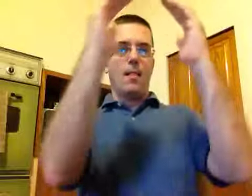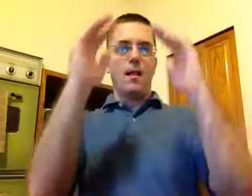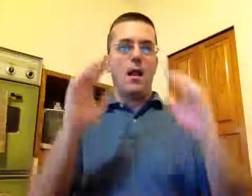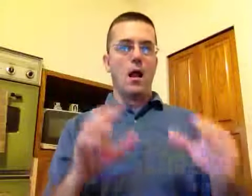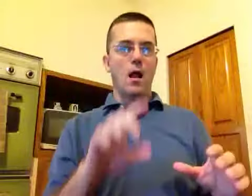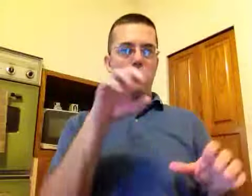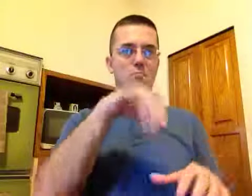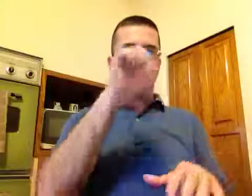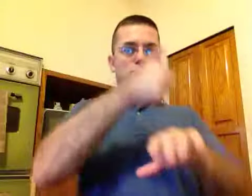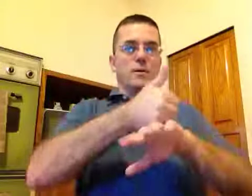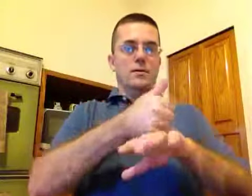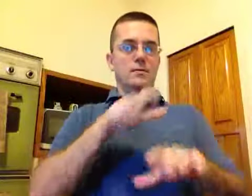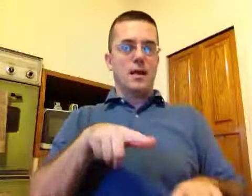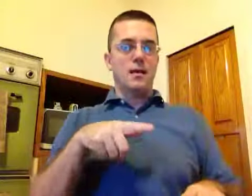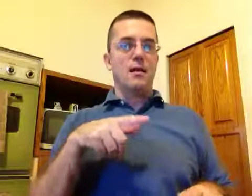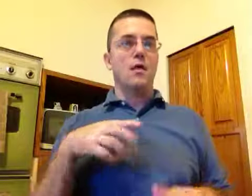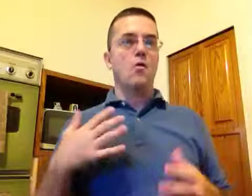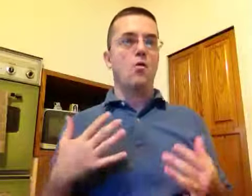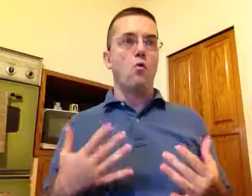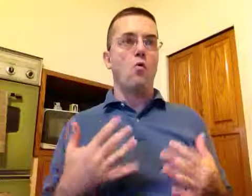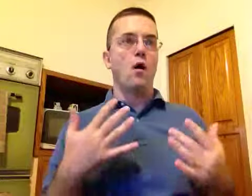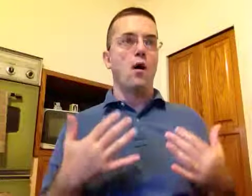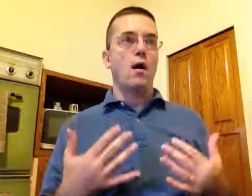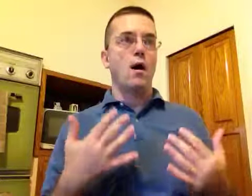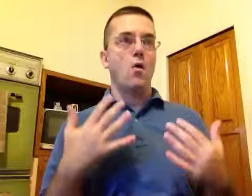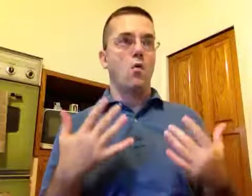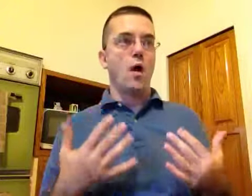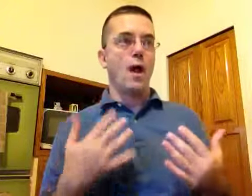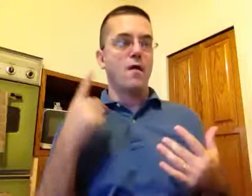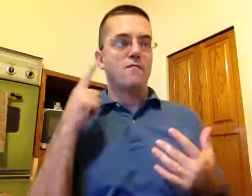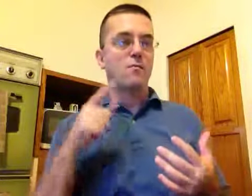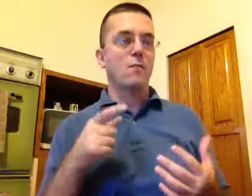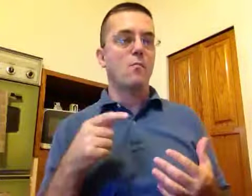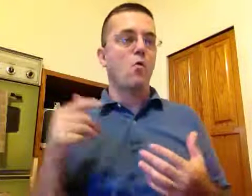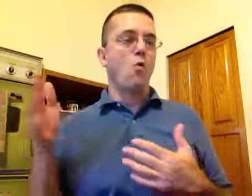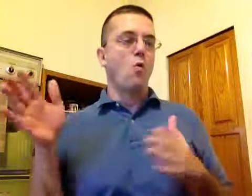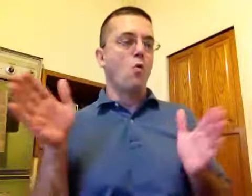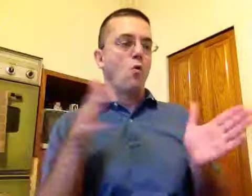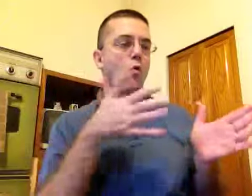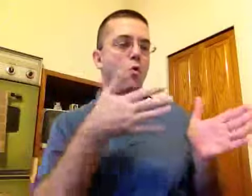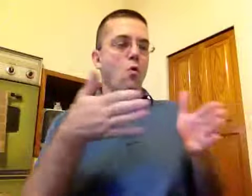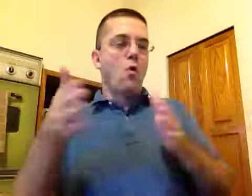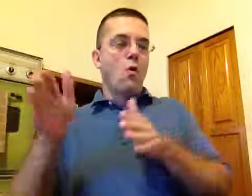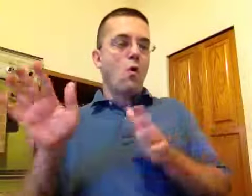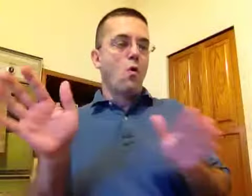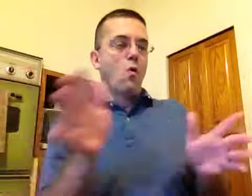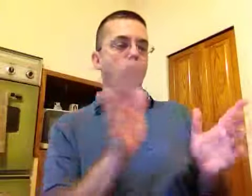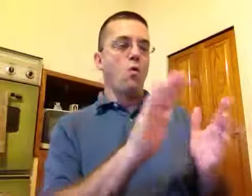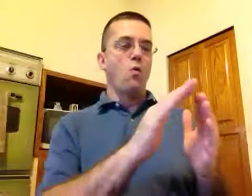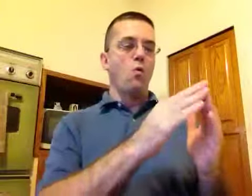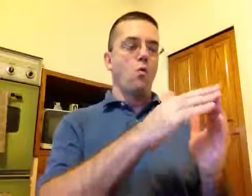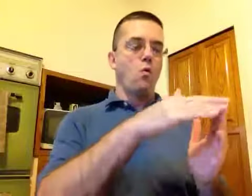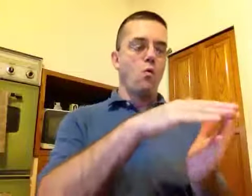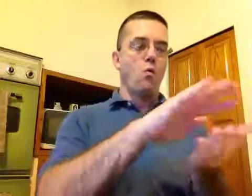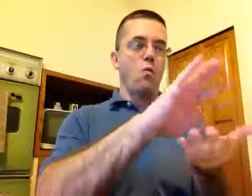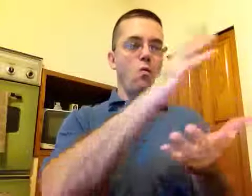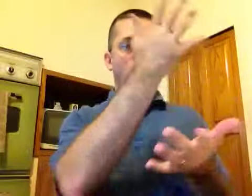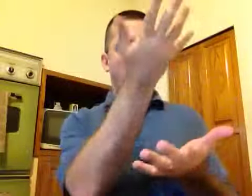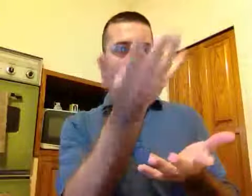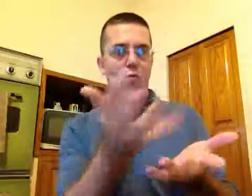stand in the first place. And then, of course, we're always just waiting for that little breeze, and they come tumbling down. So please don't